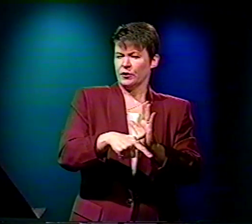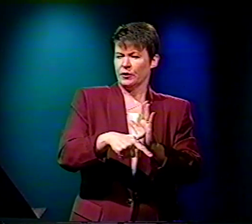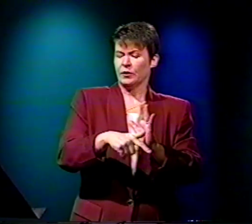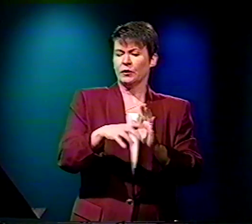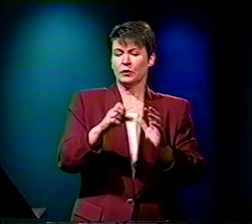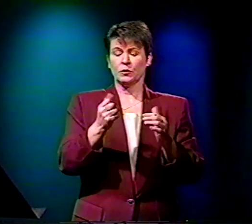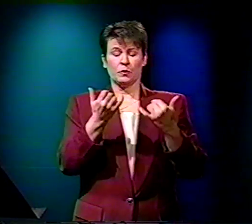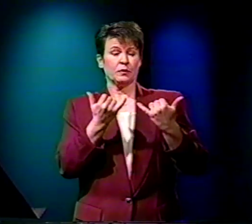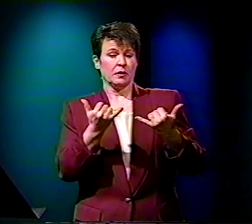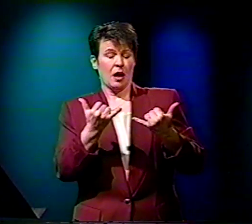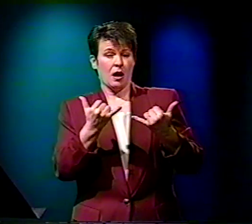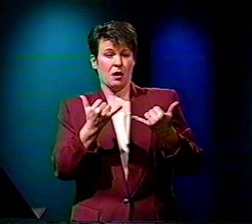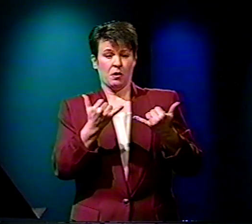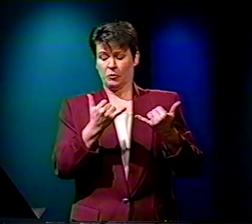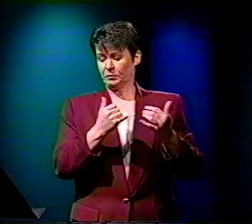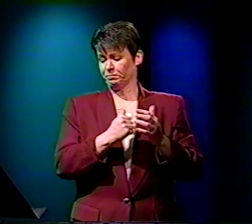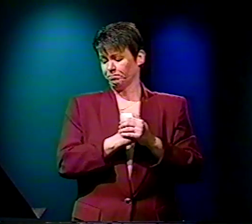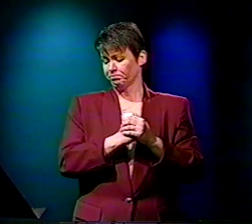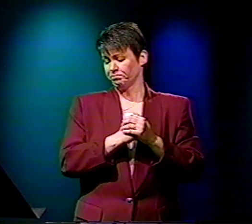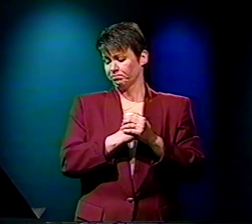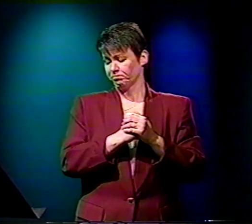interpreters? And I'll discuss that a little bit later.